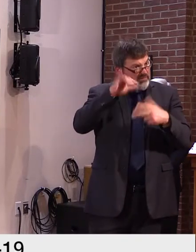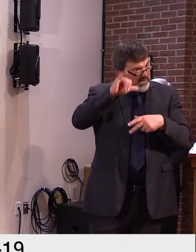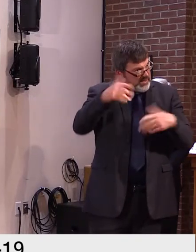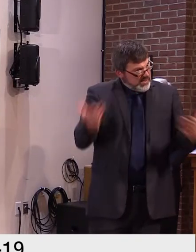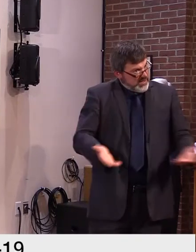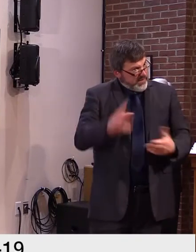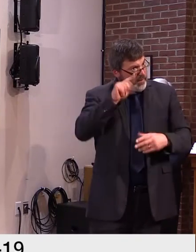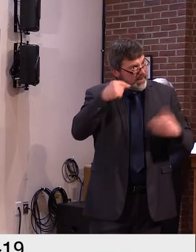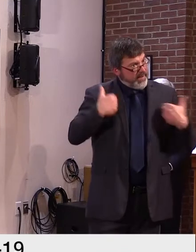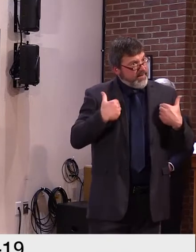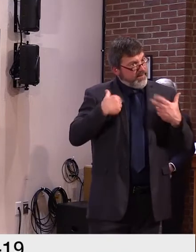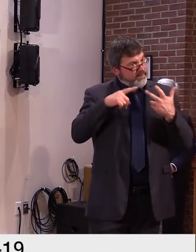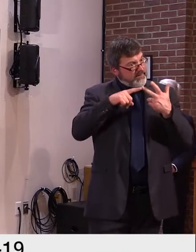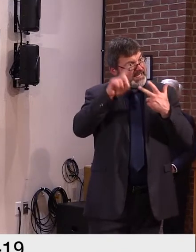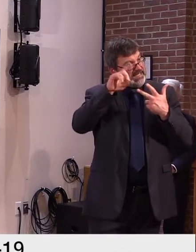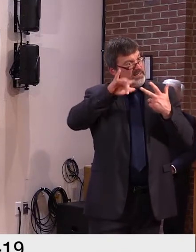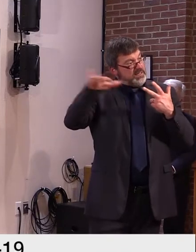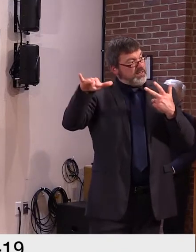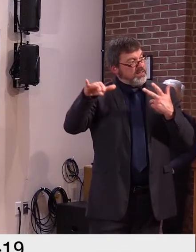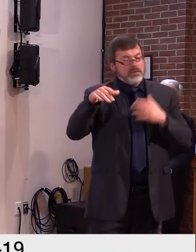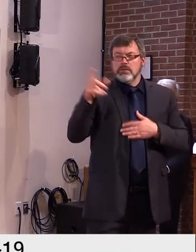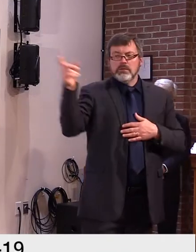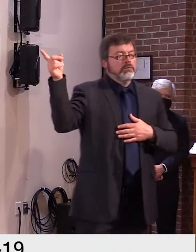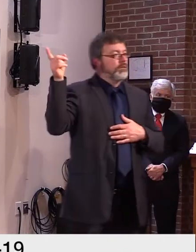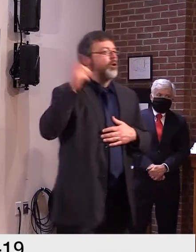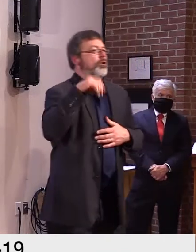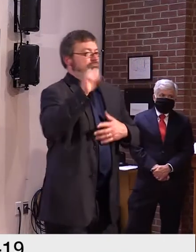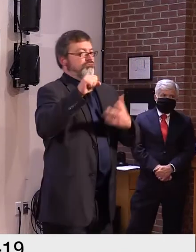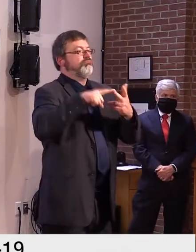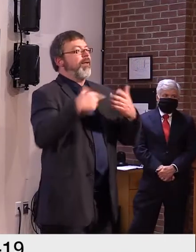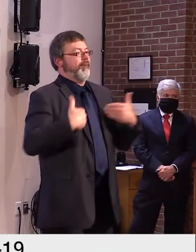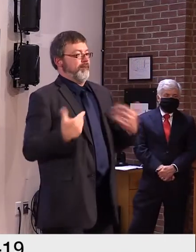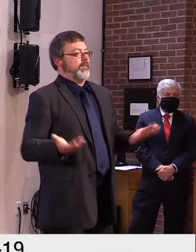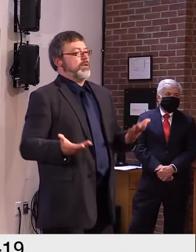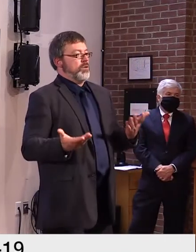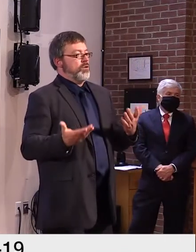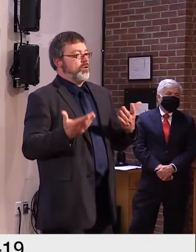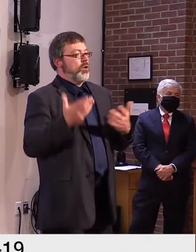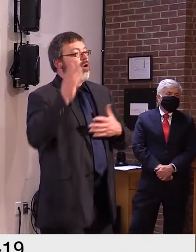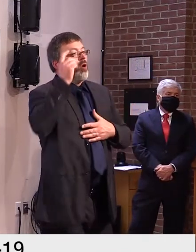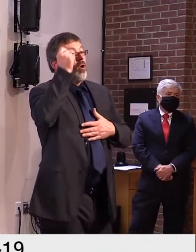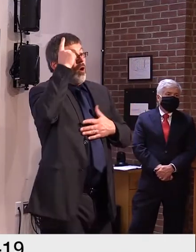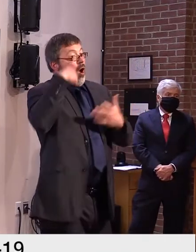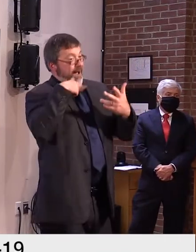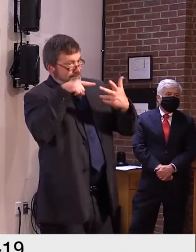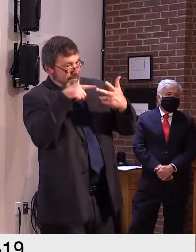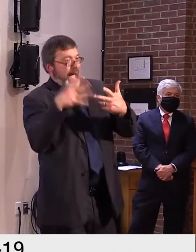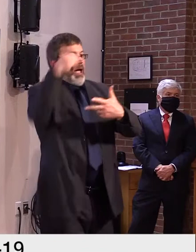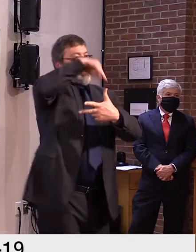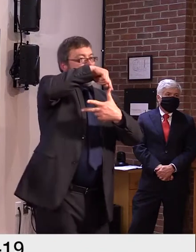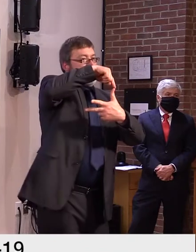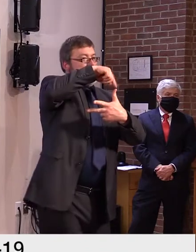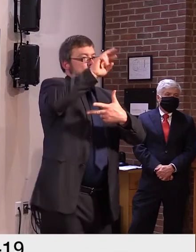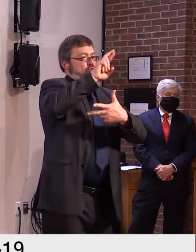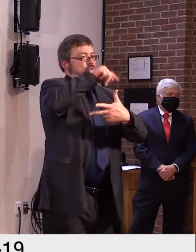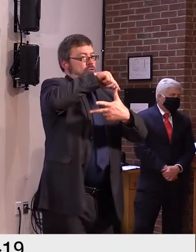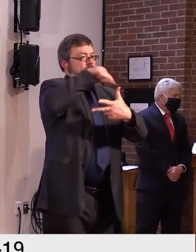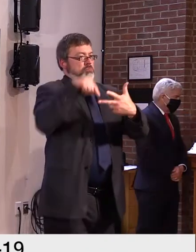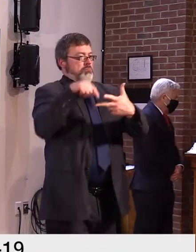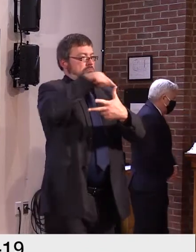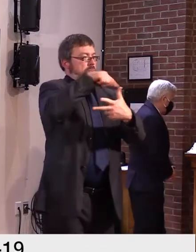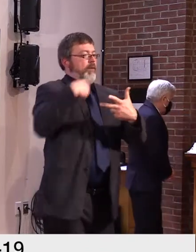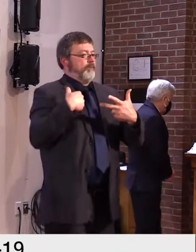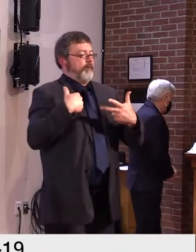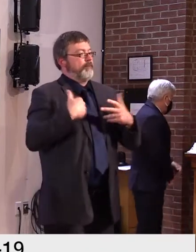And then I guess just... And remdesivir. Okay. And then just one question actually for Secretary Smith as well. It has to do with childcare hubs.